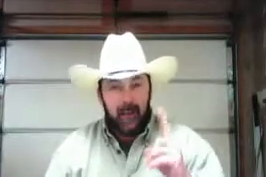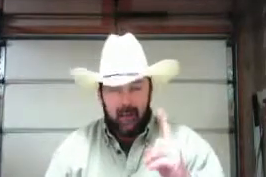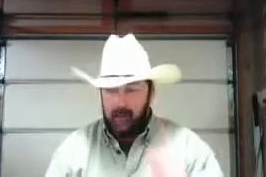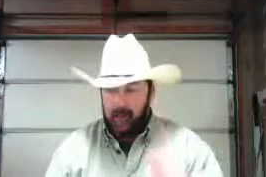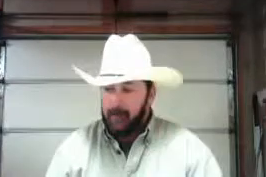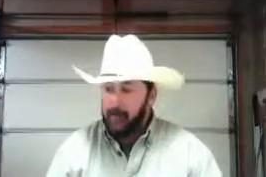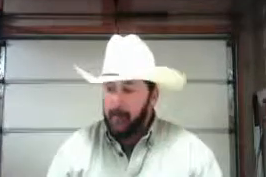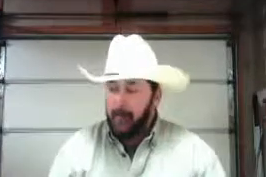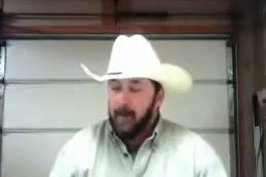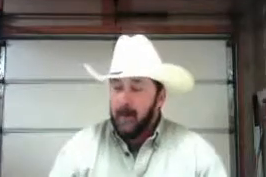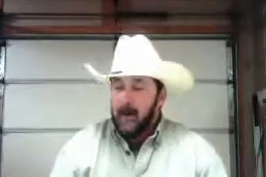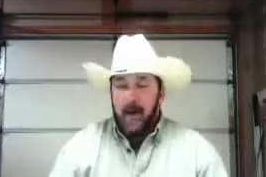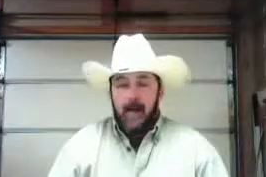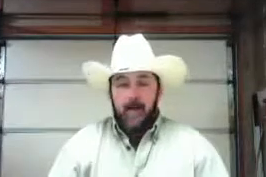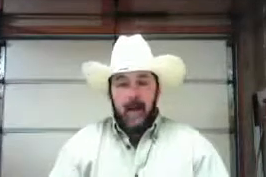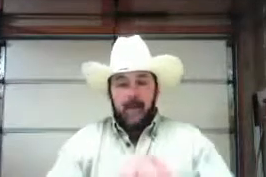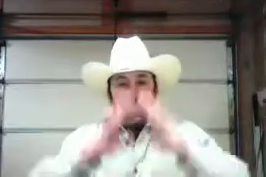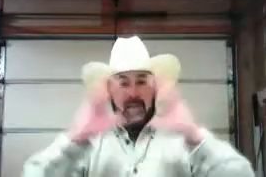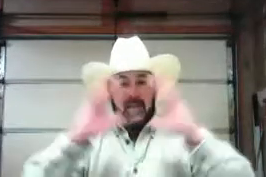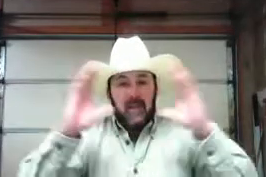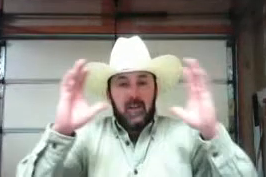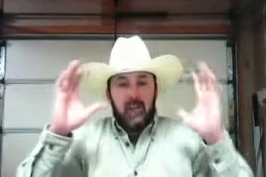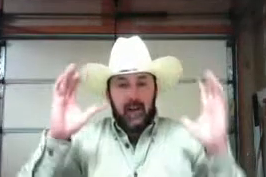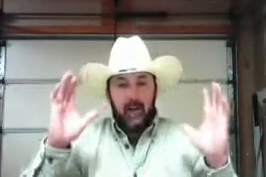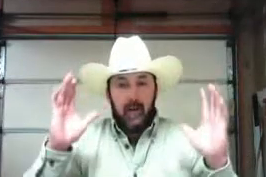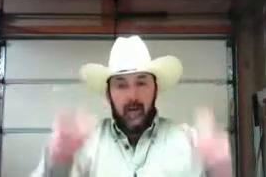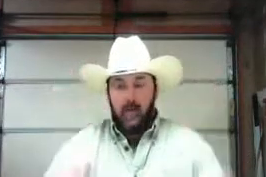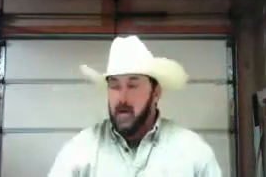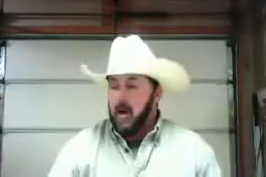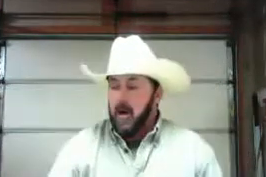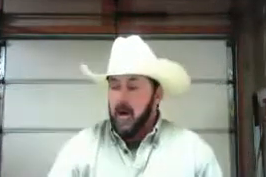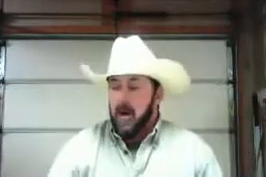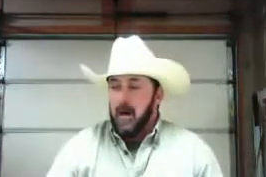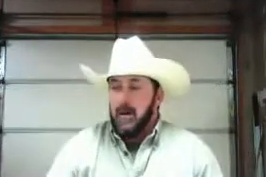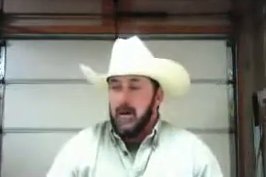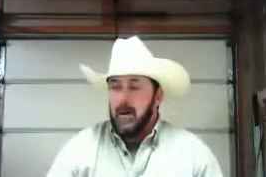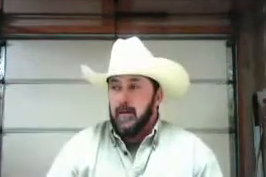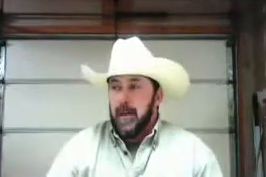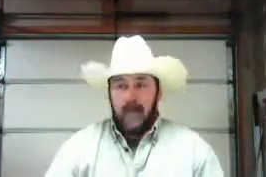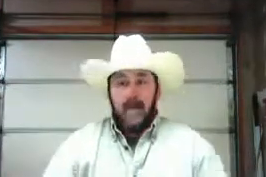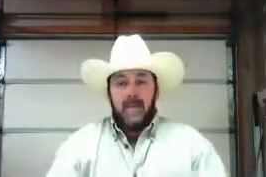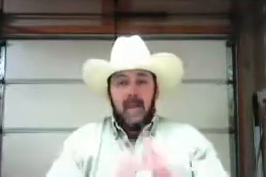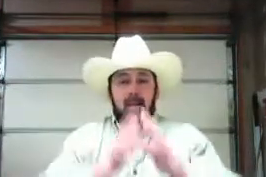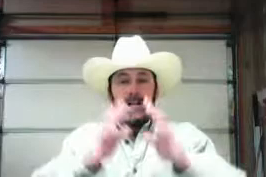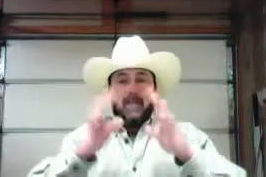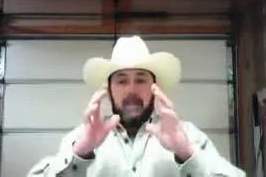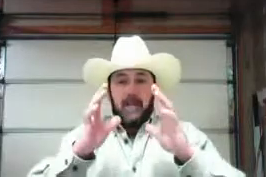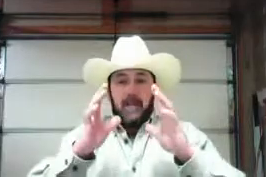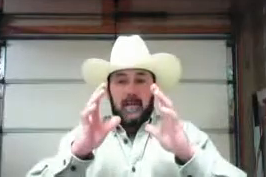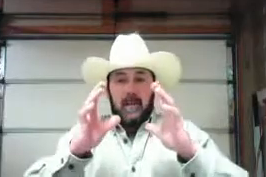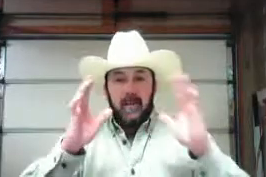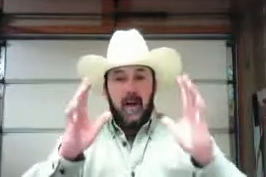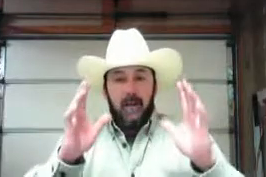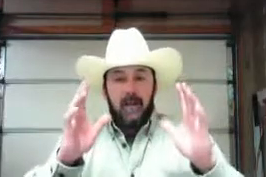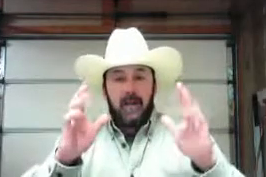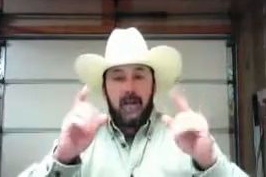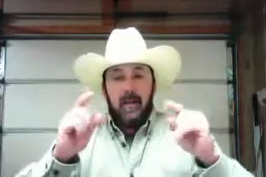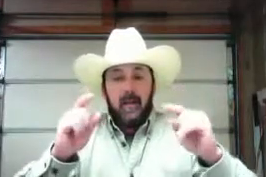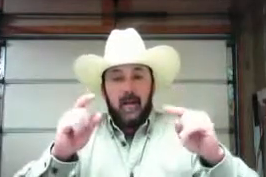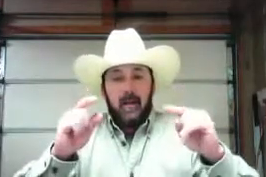this. They made a fictitious scenario of, and I'm not saying that the Islamics